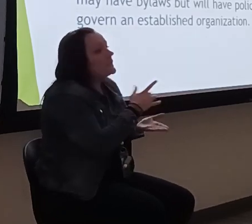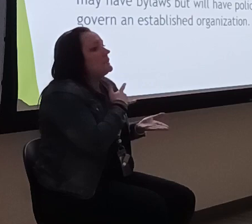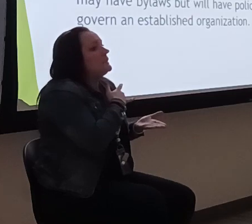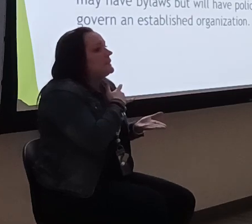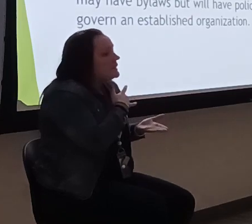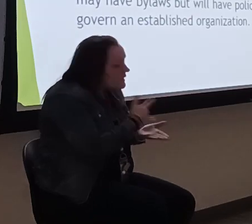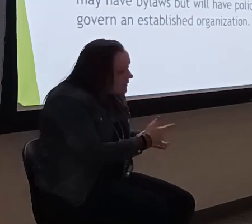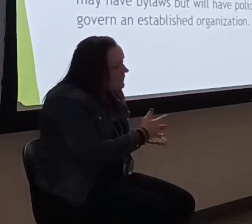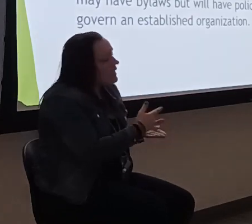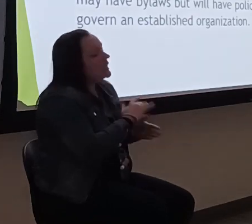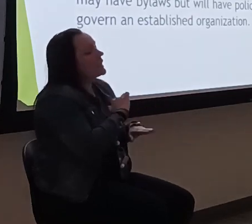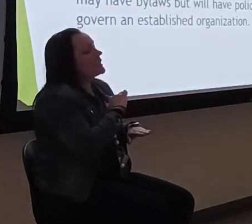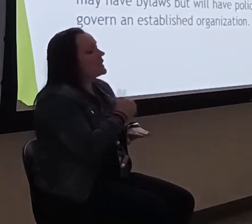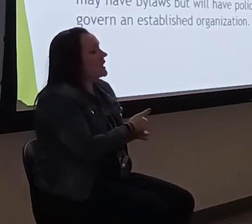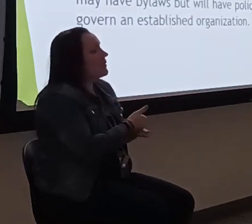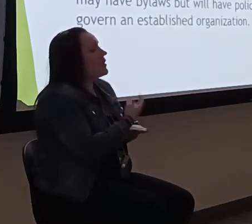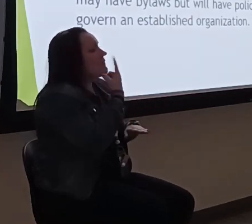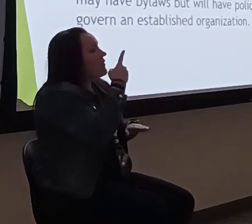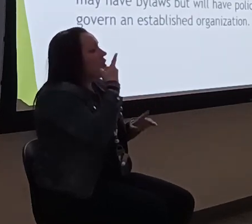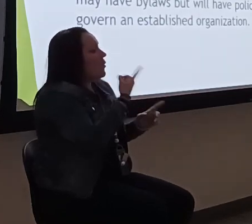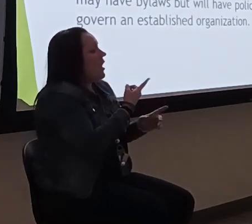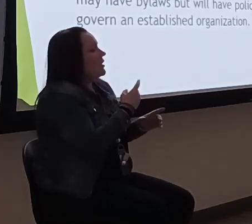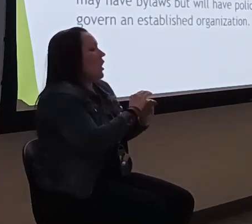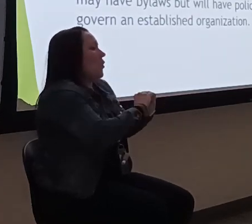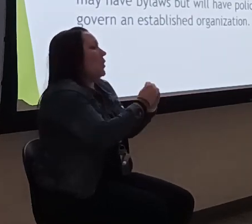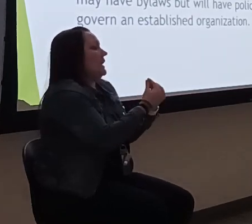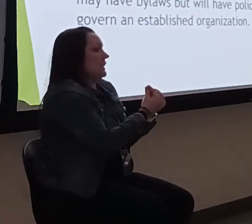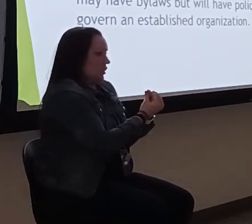used to establish an organization.